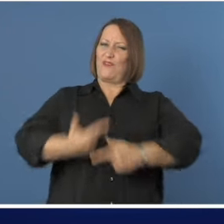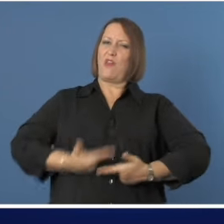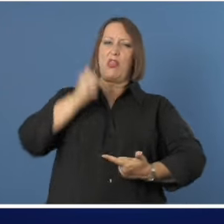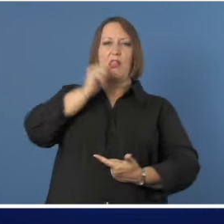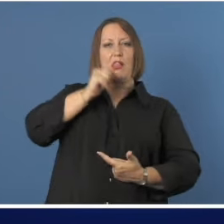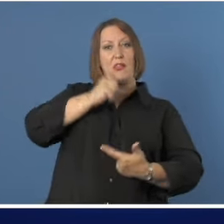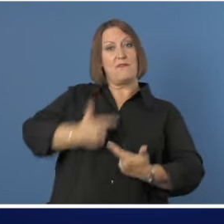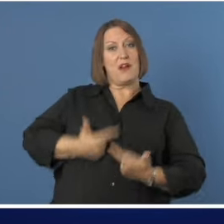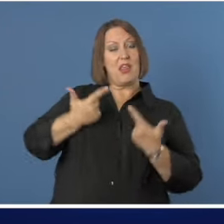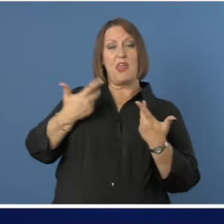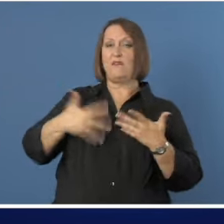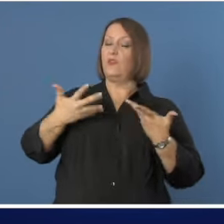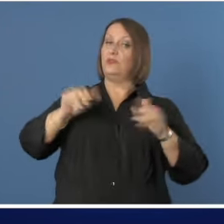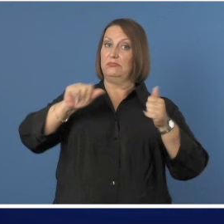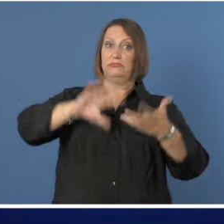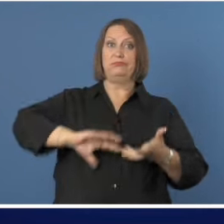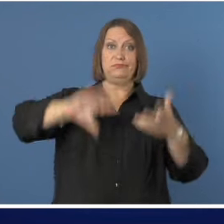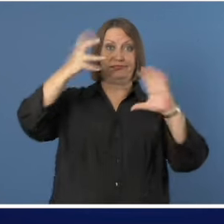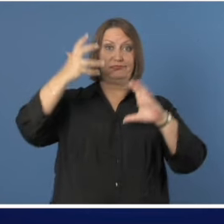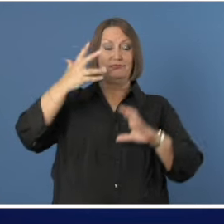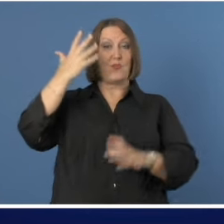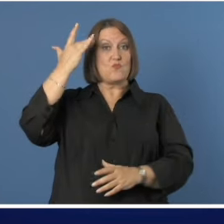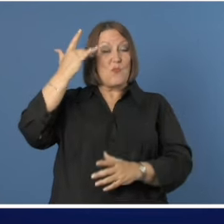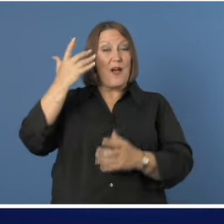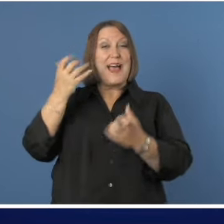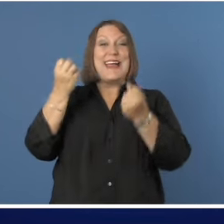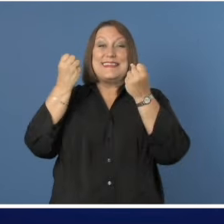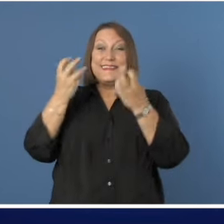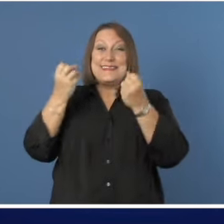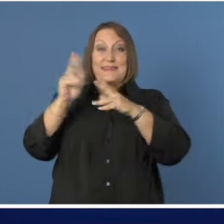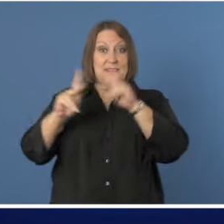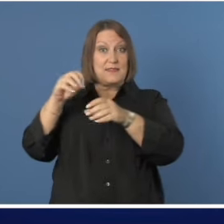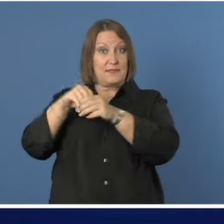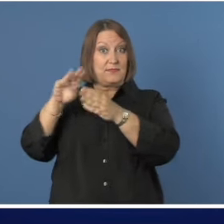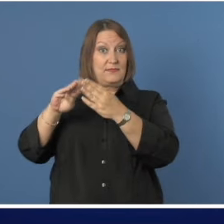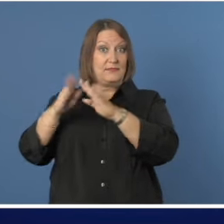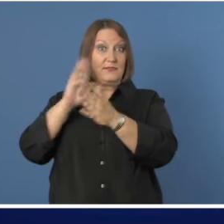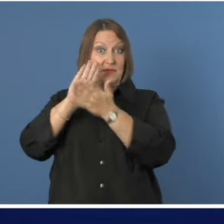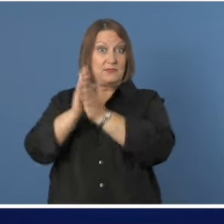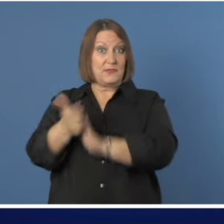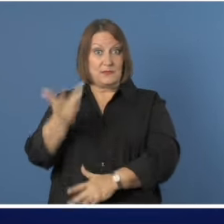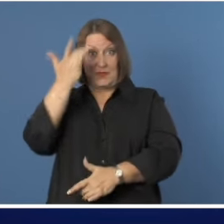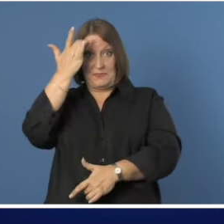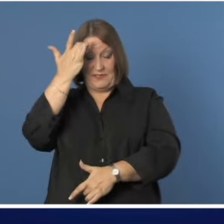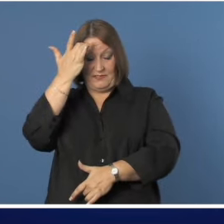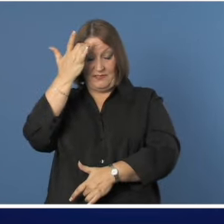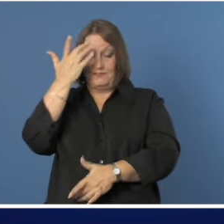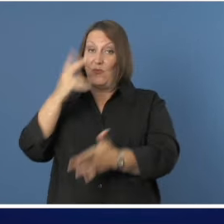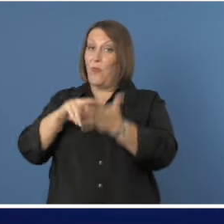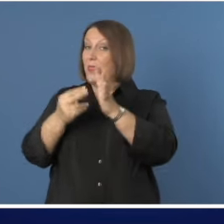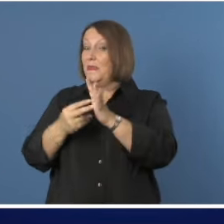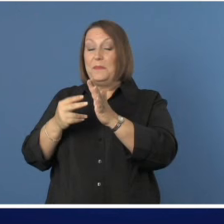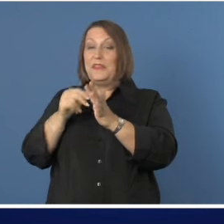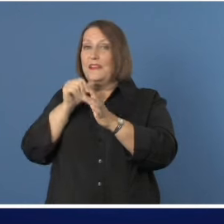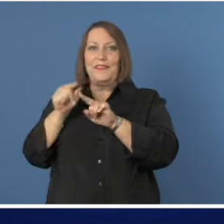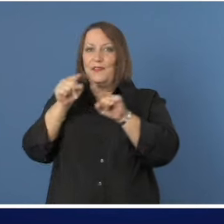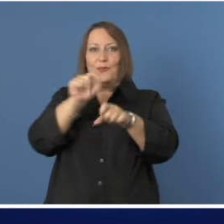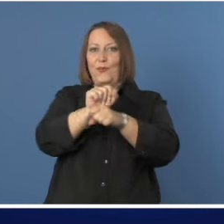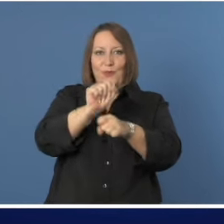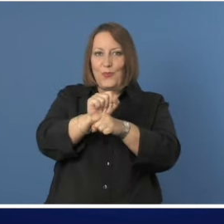Everyday life could be disrupted due to people in communities across the country becoming ill at the